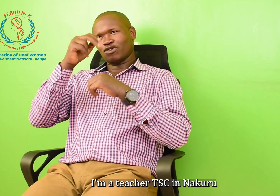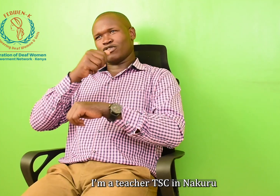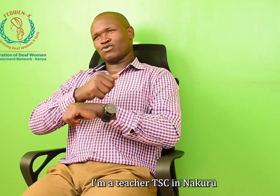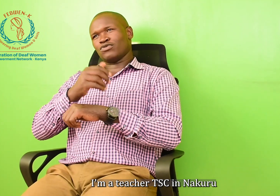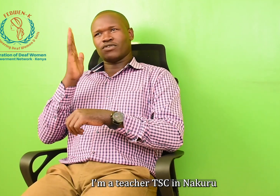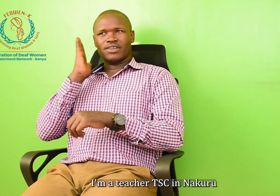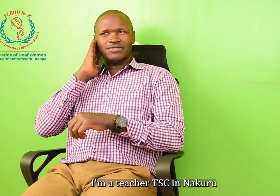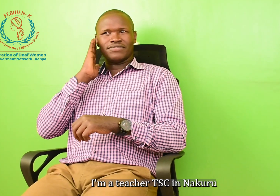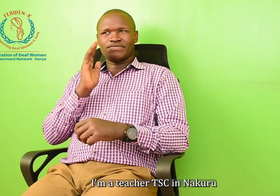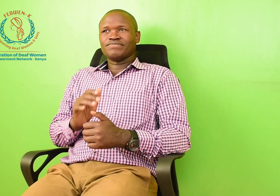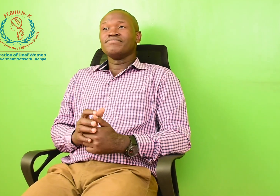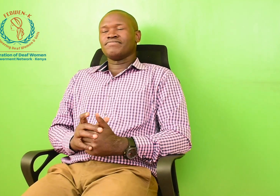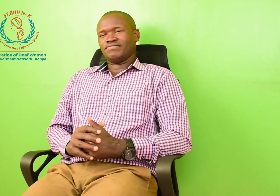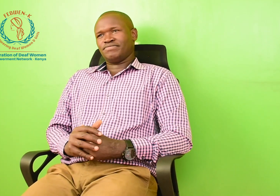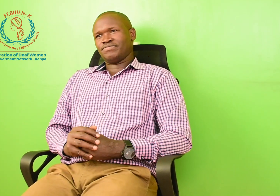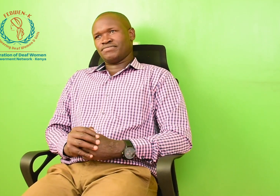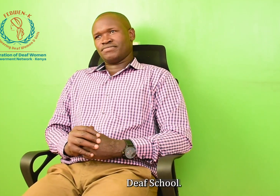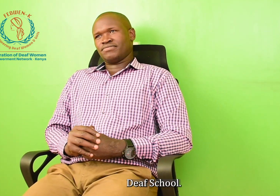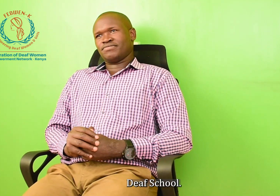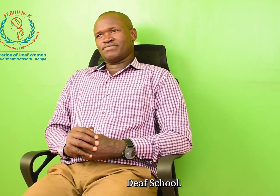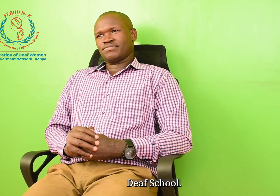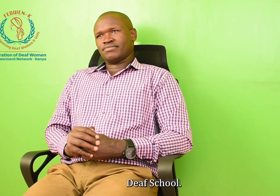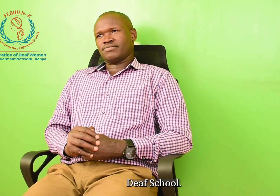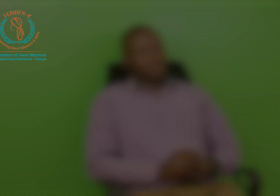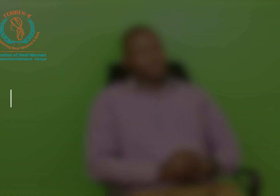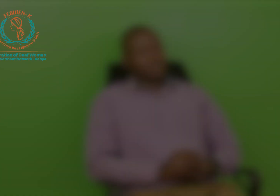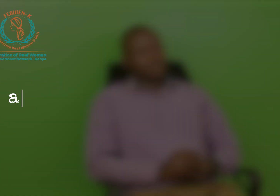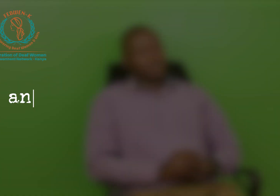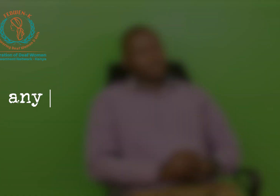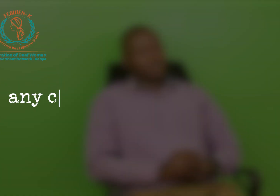at Nakuru Deaf School.